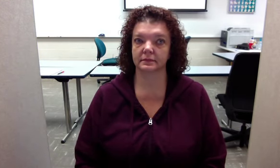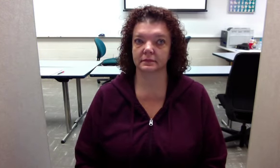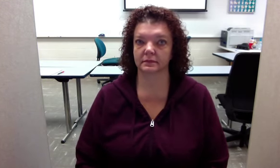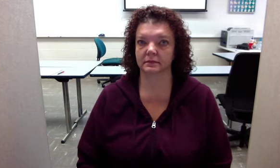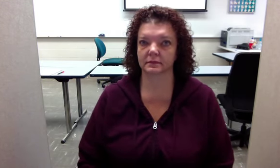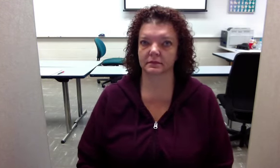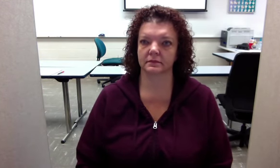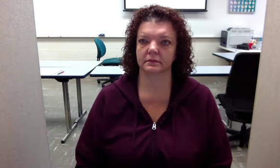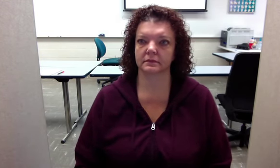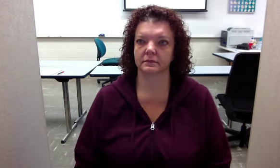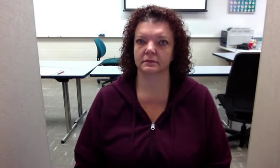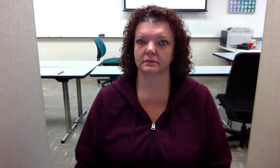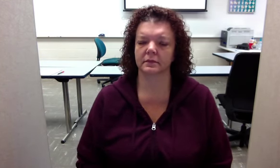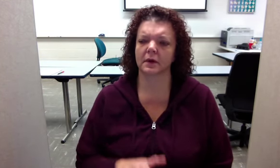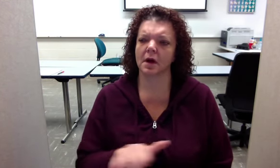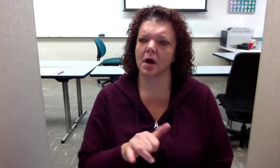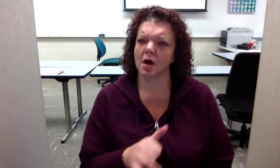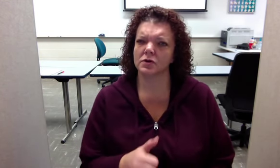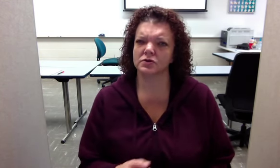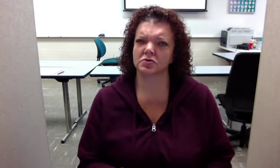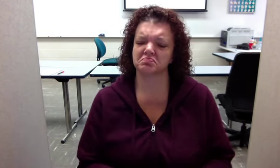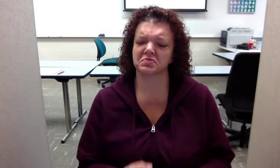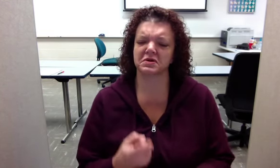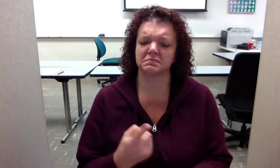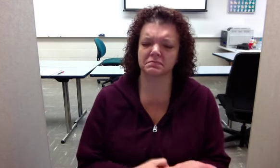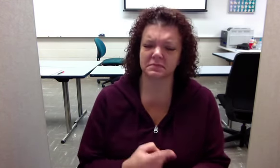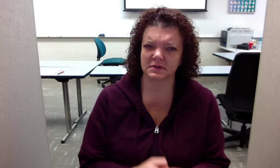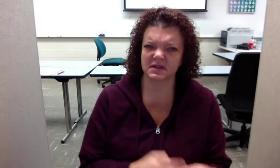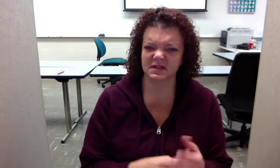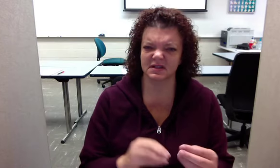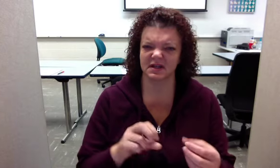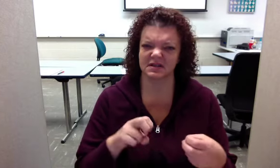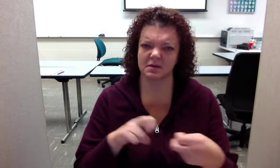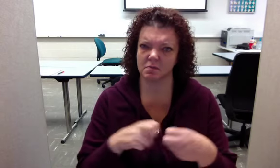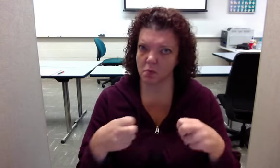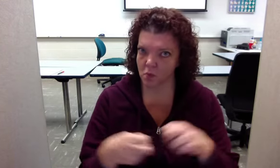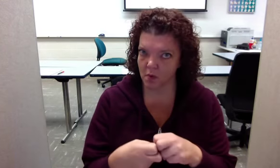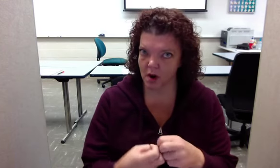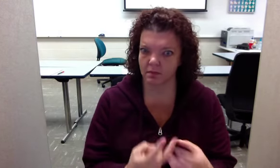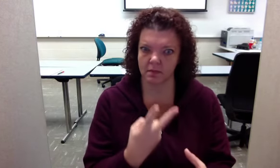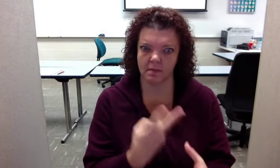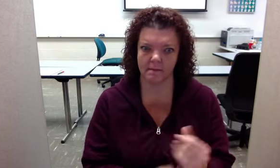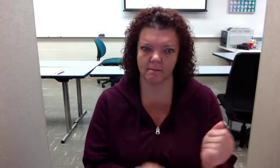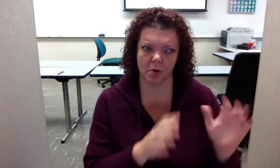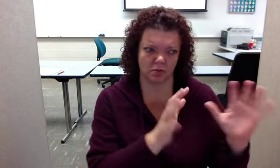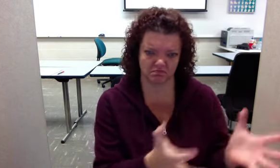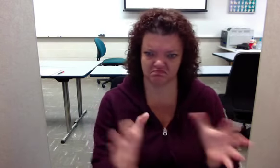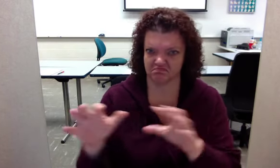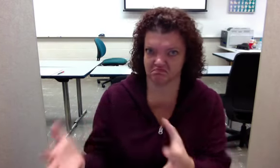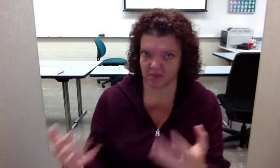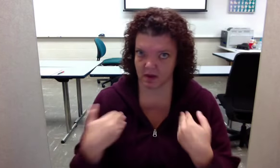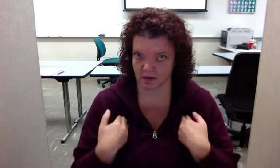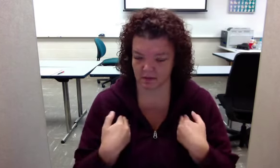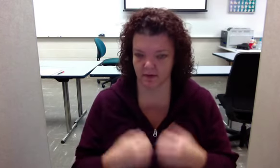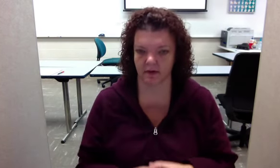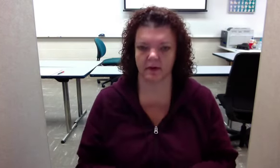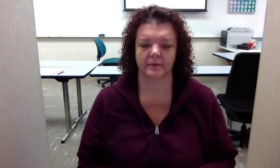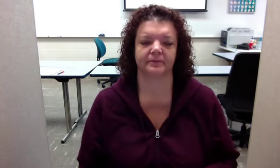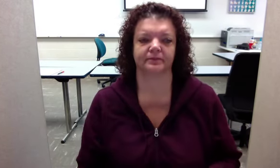going to talk about problems that both sides had right now. So we have the British side, and we have Washington's group. So you can put